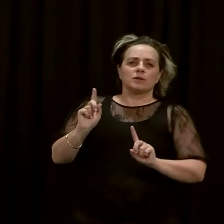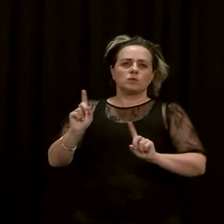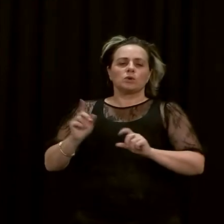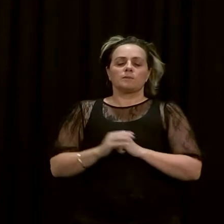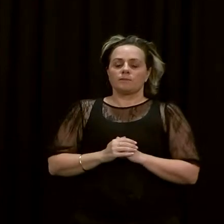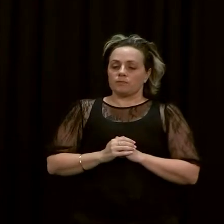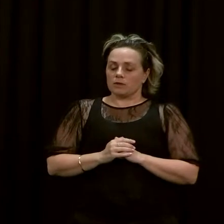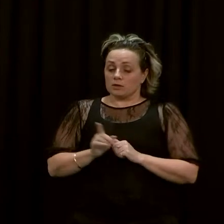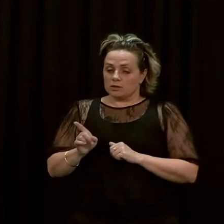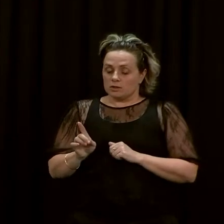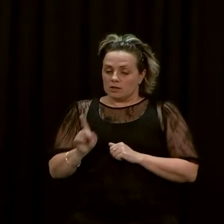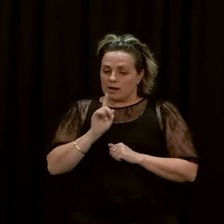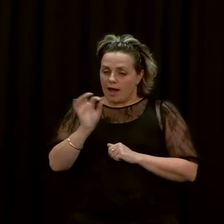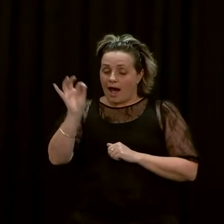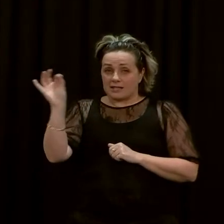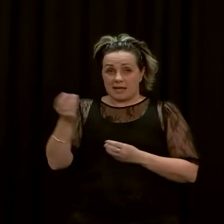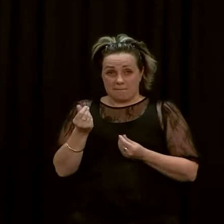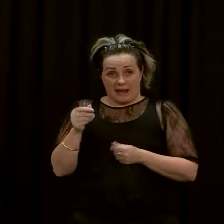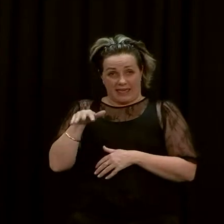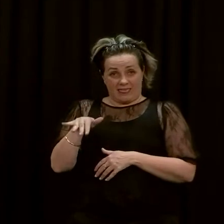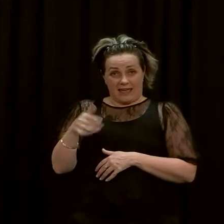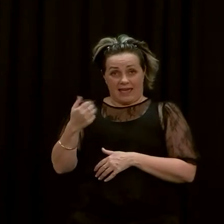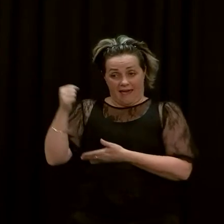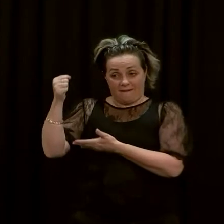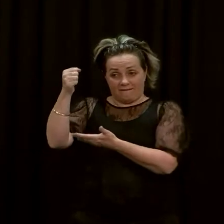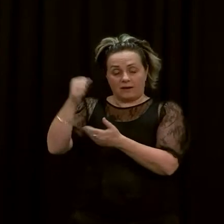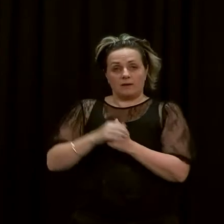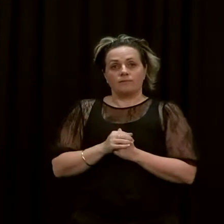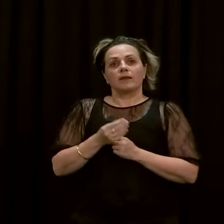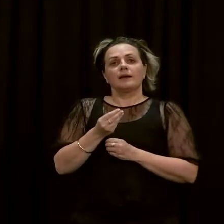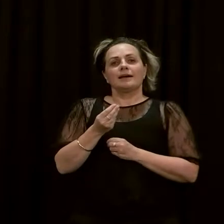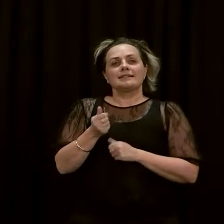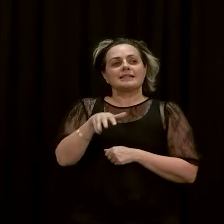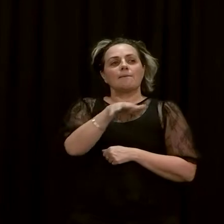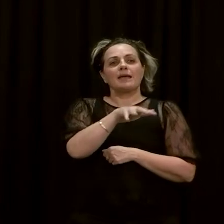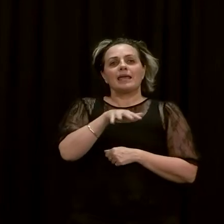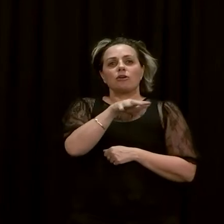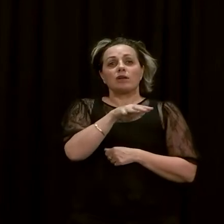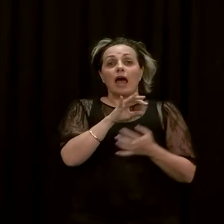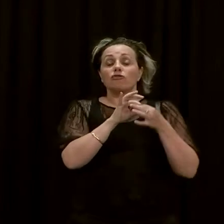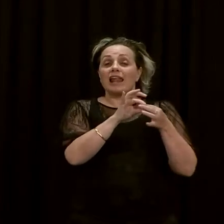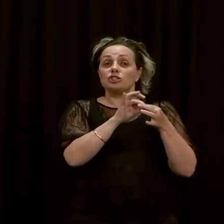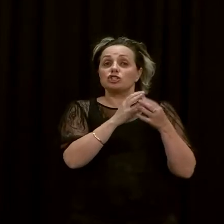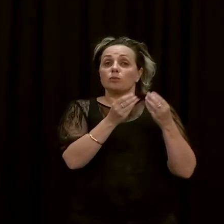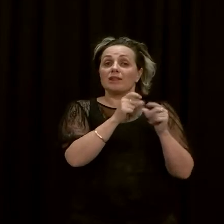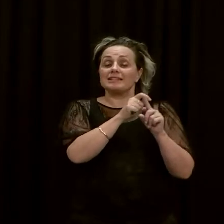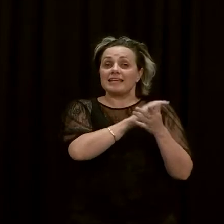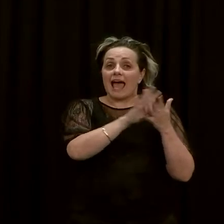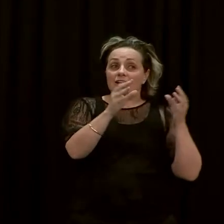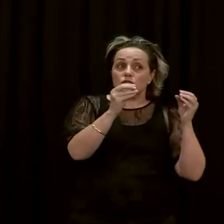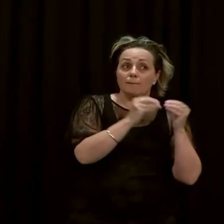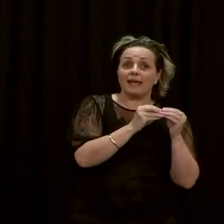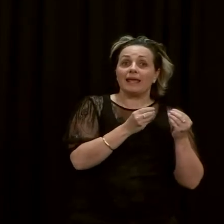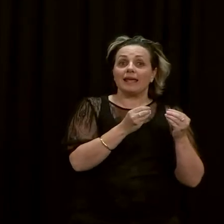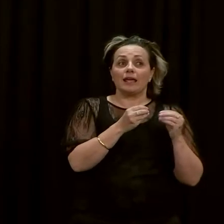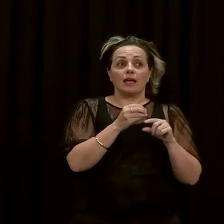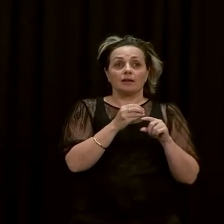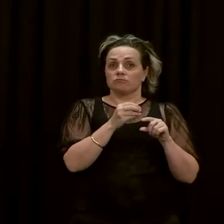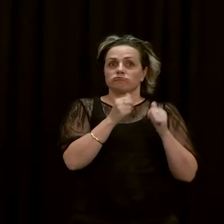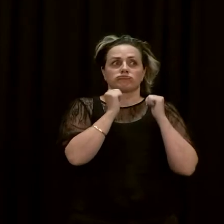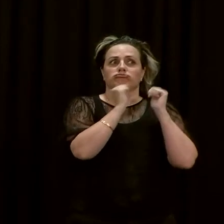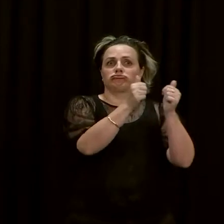not the money there, it's just a communication. In some areas, the relationship with the DHBs and the movement of that funding between DHBs and providers is